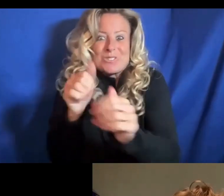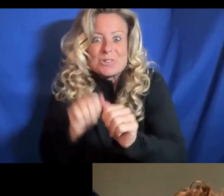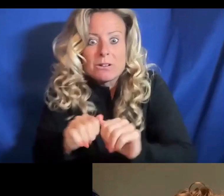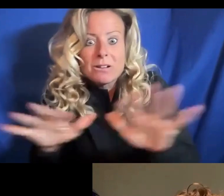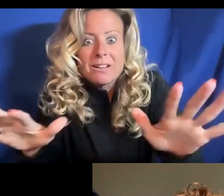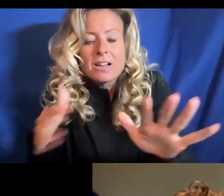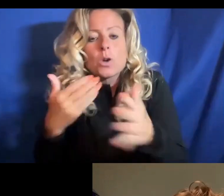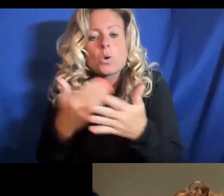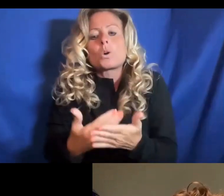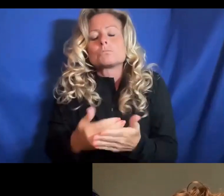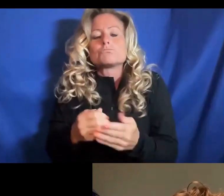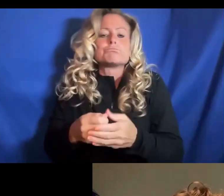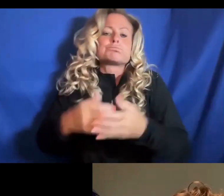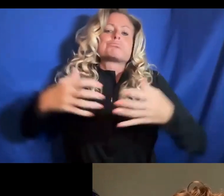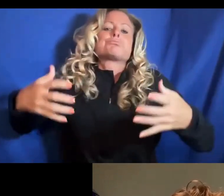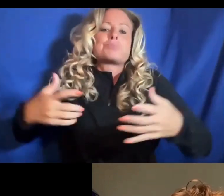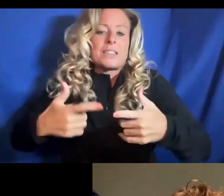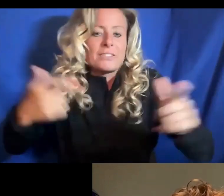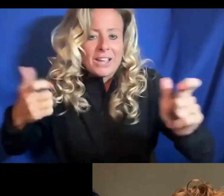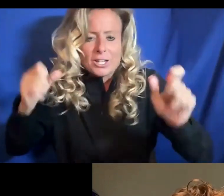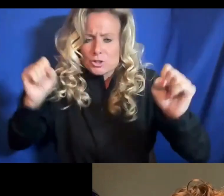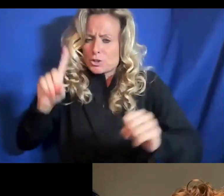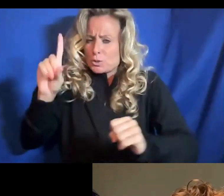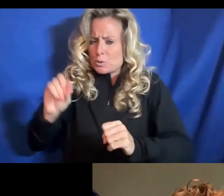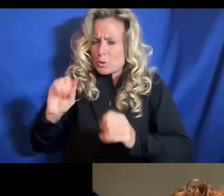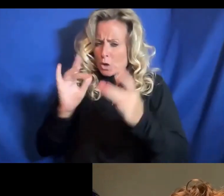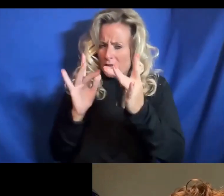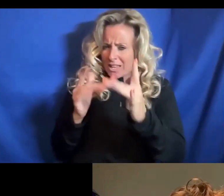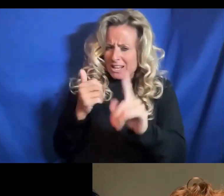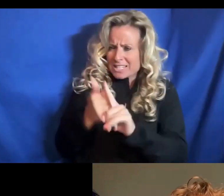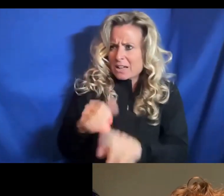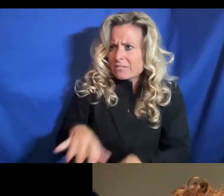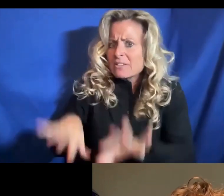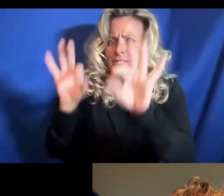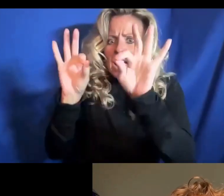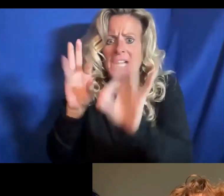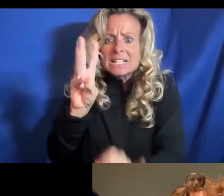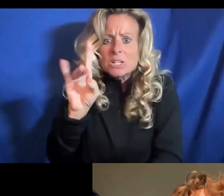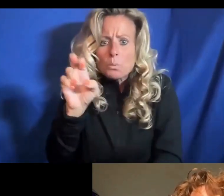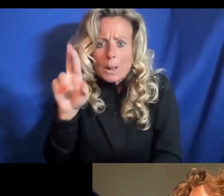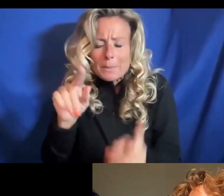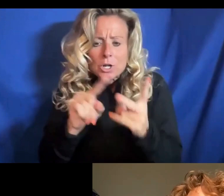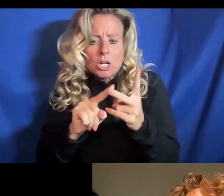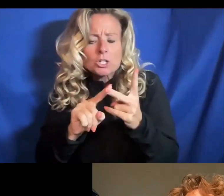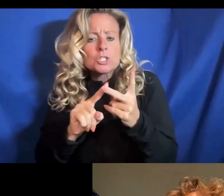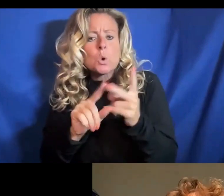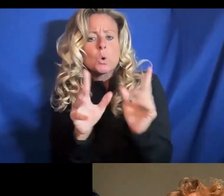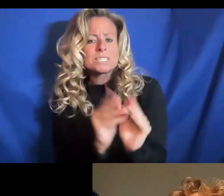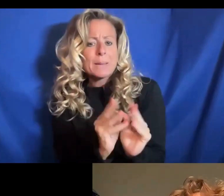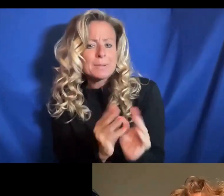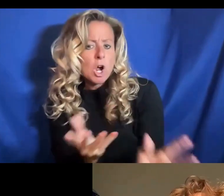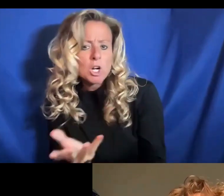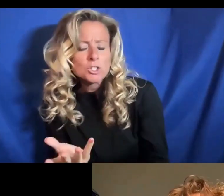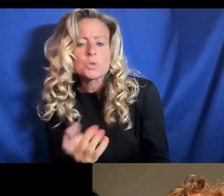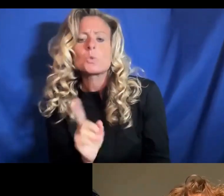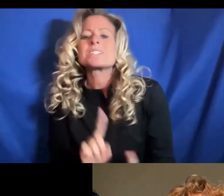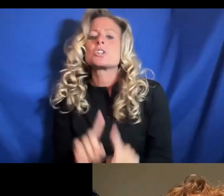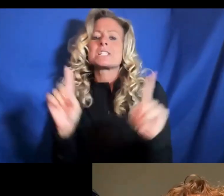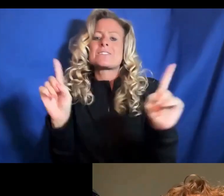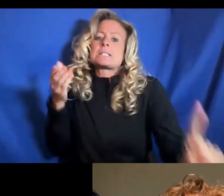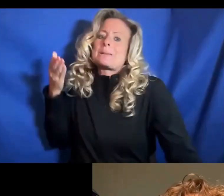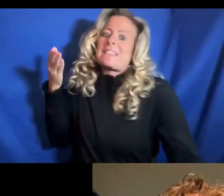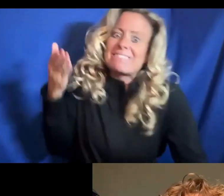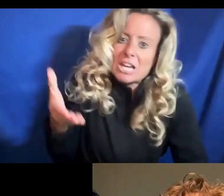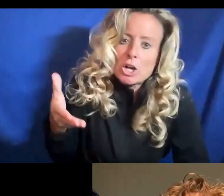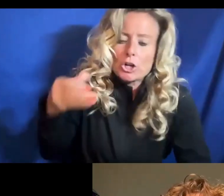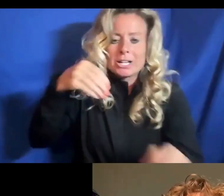the fastest. I mean, could you just do it online, trying to find webinars and seminars, or is there really a difference being there in